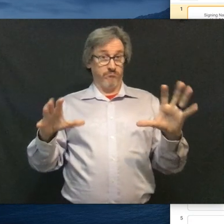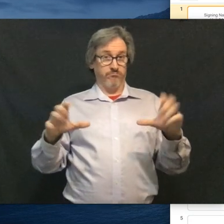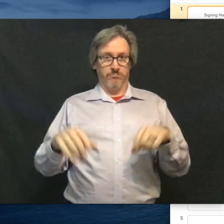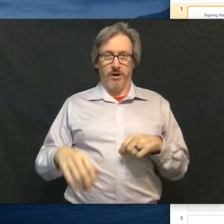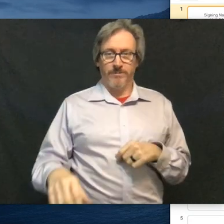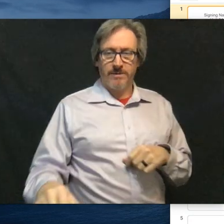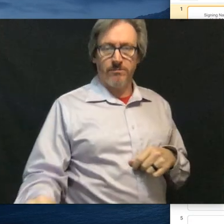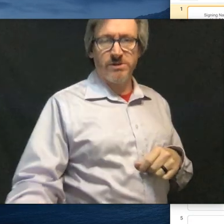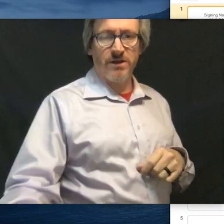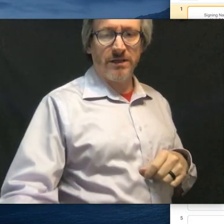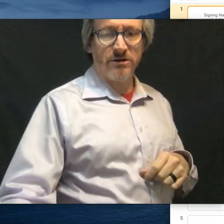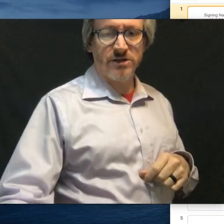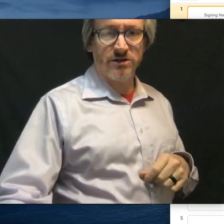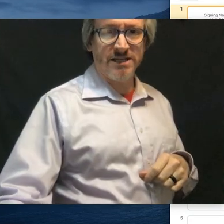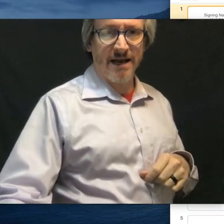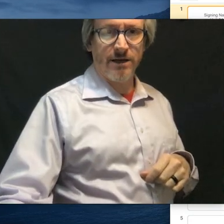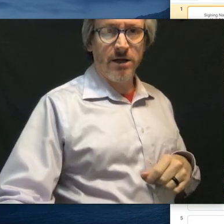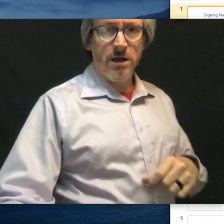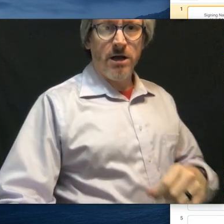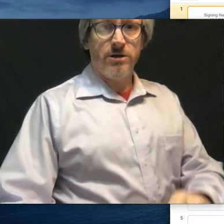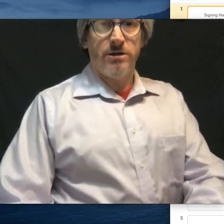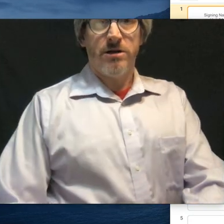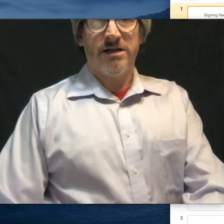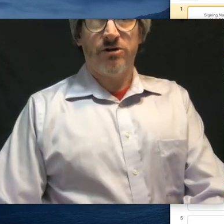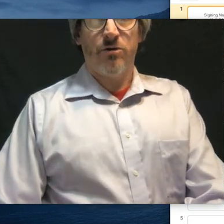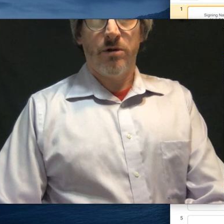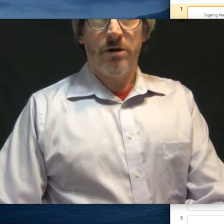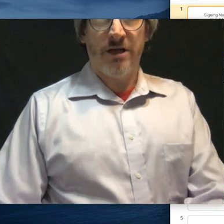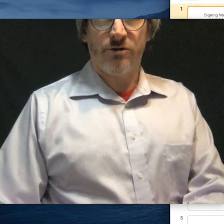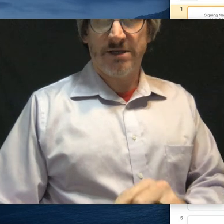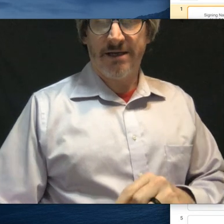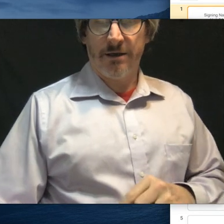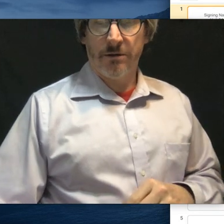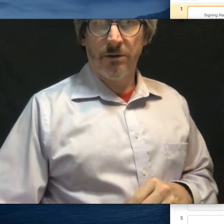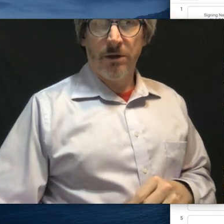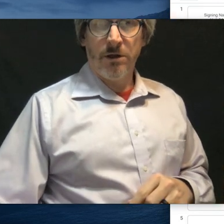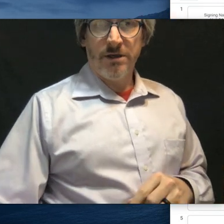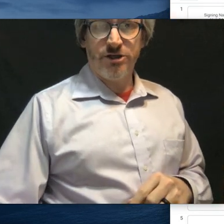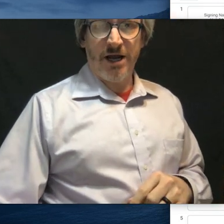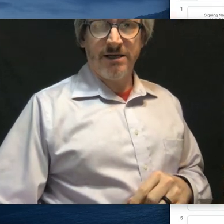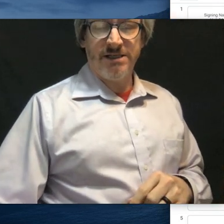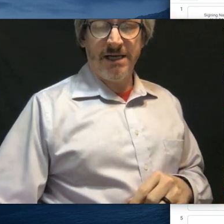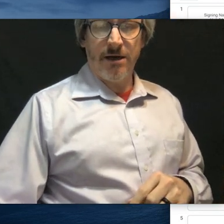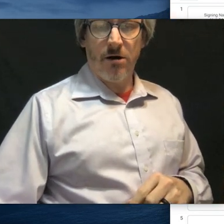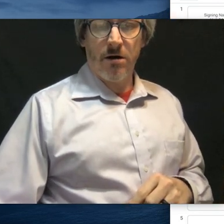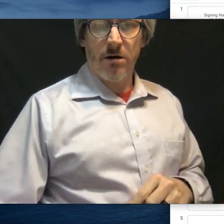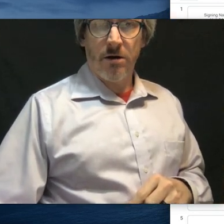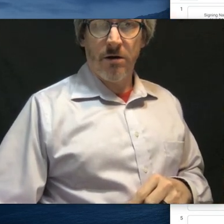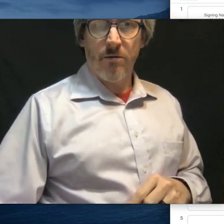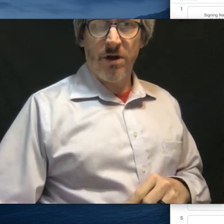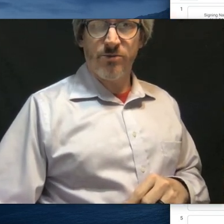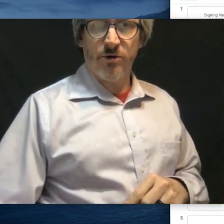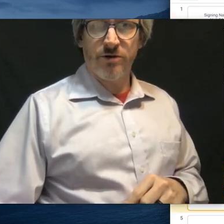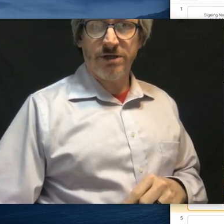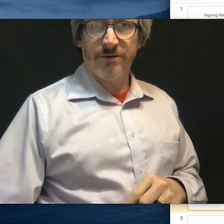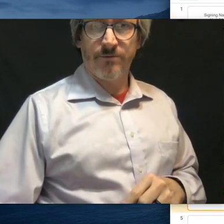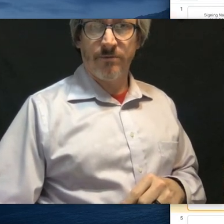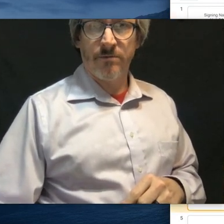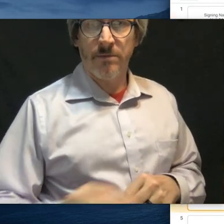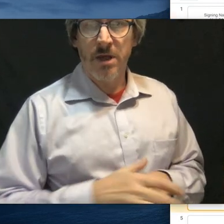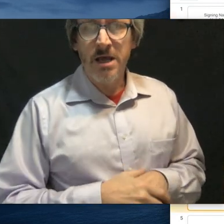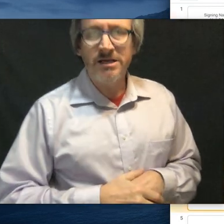moves, right? Most of the other letters that are static, not so interesting. J and Z are much more